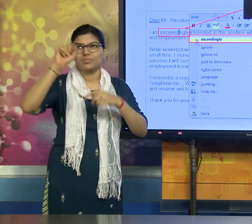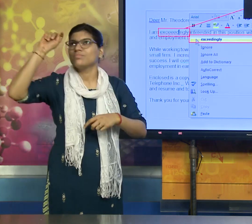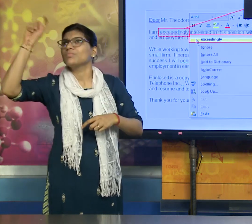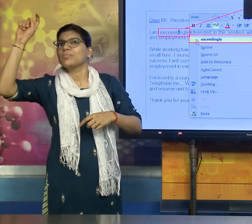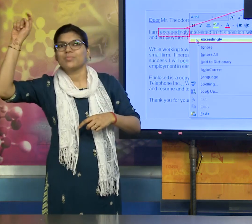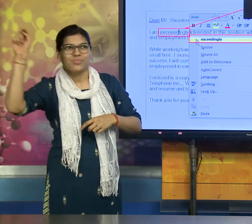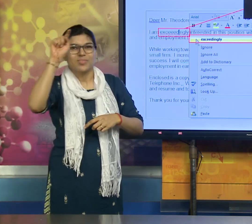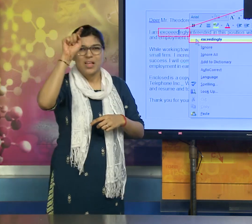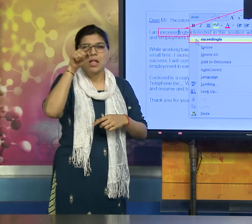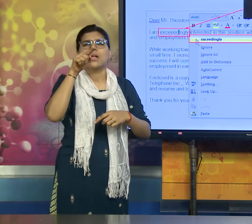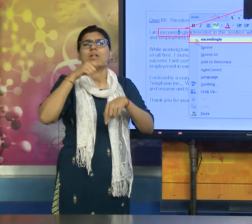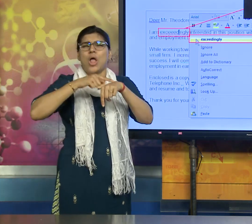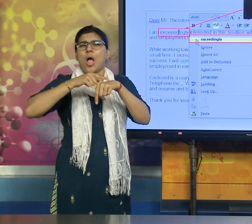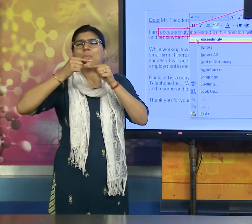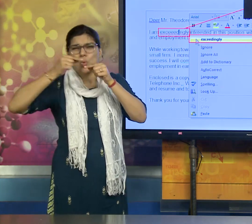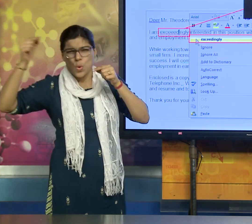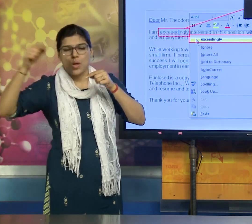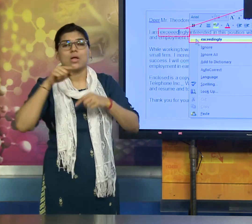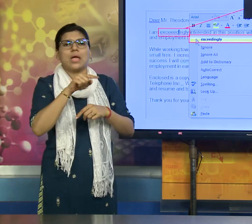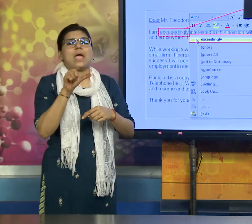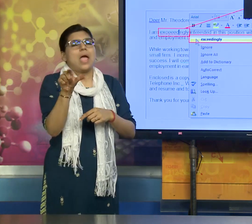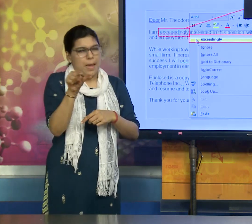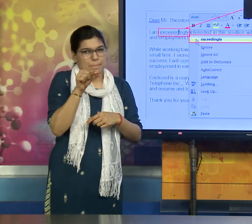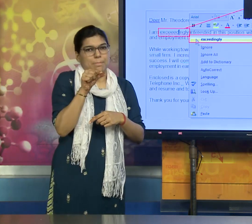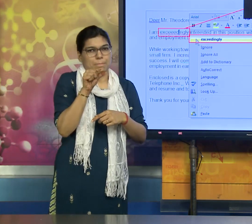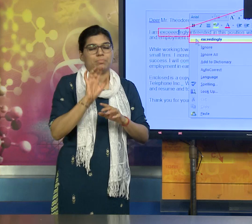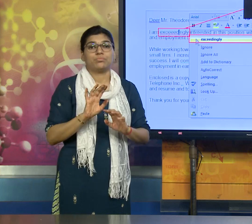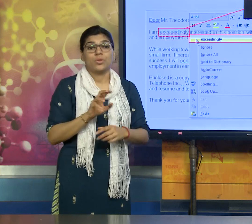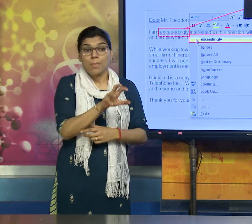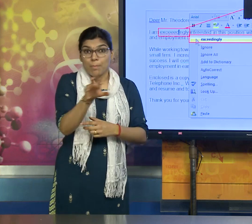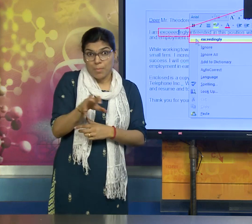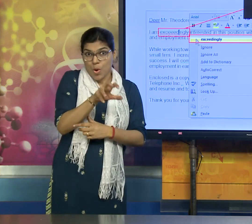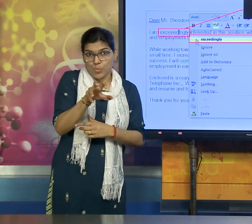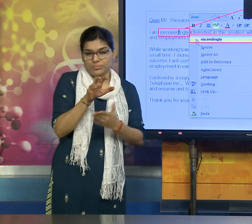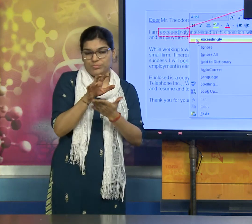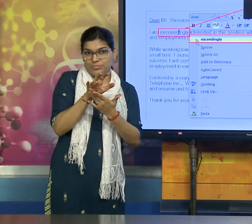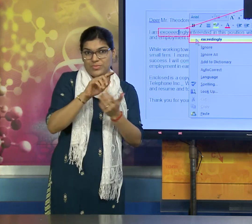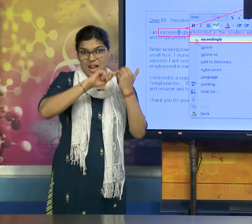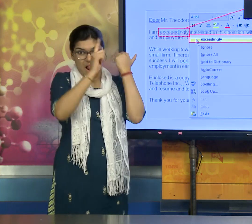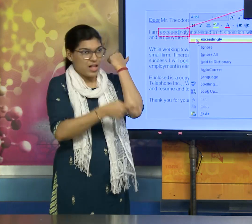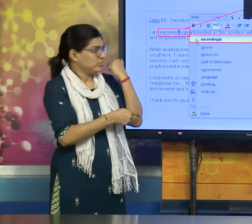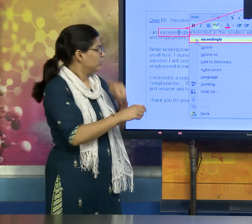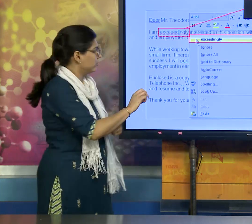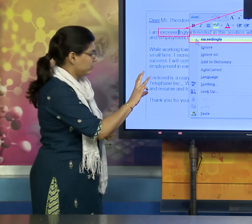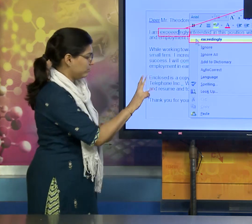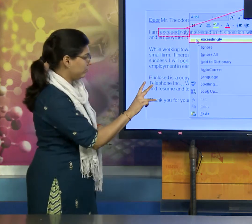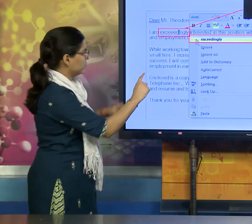wrong or the spelling is incorrect, the red wavy line will appear under your